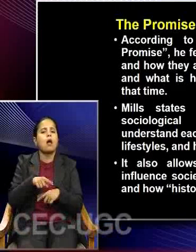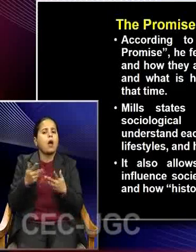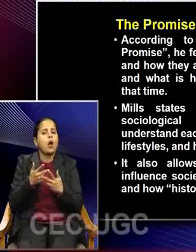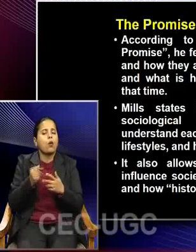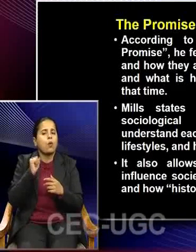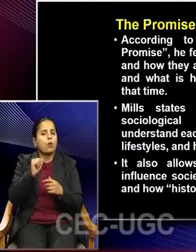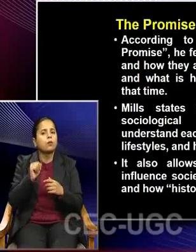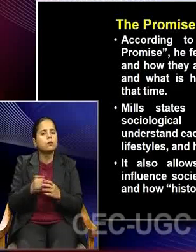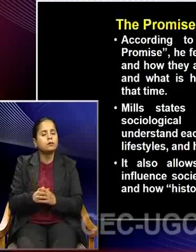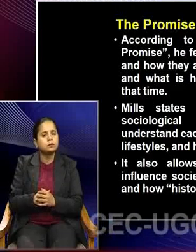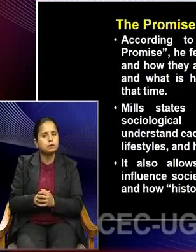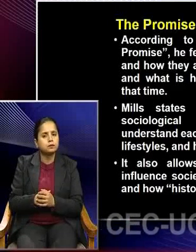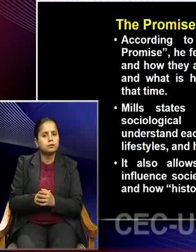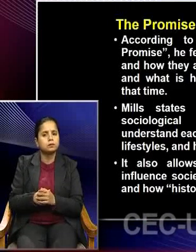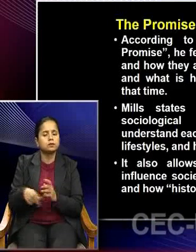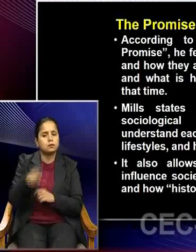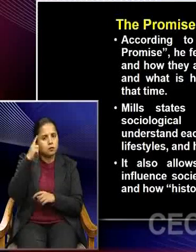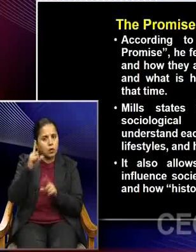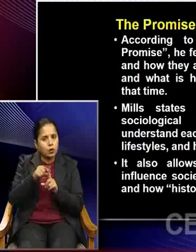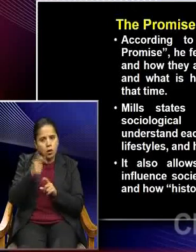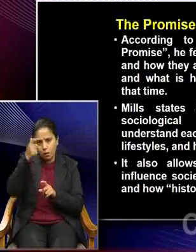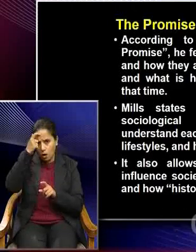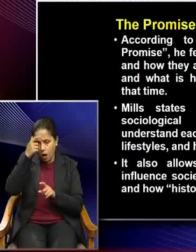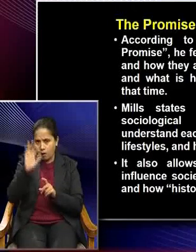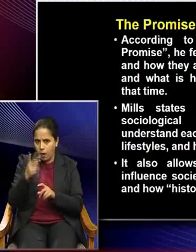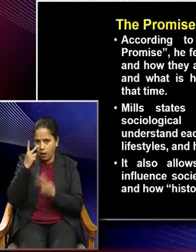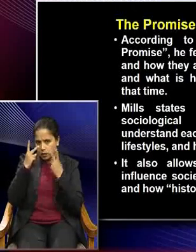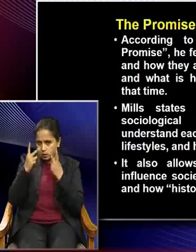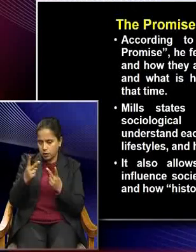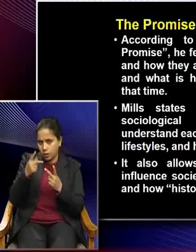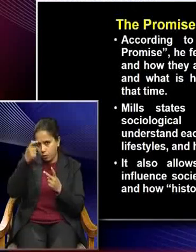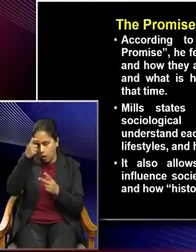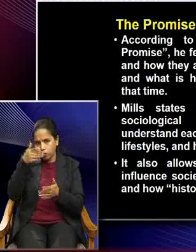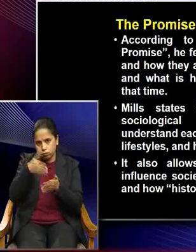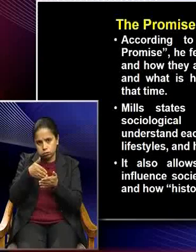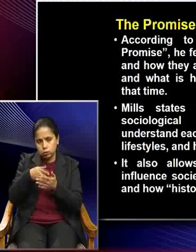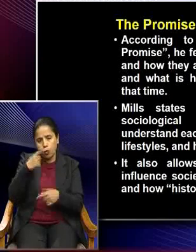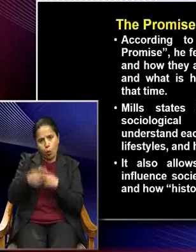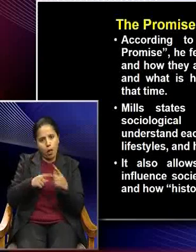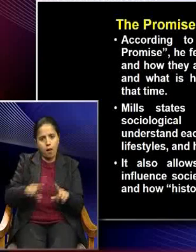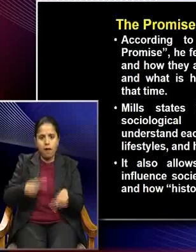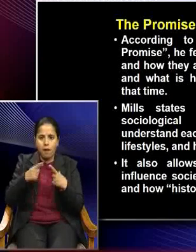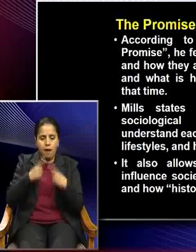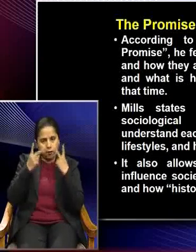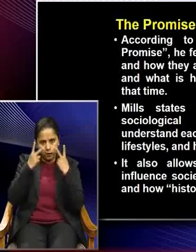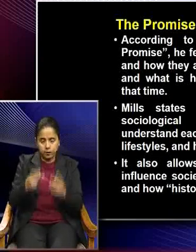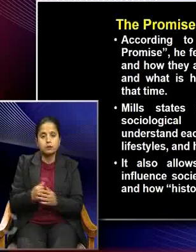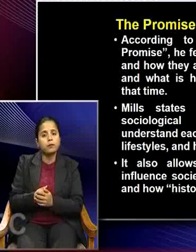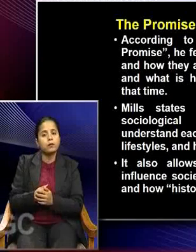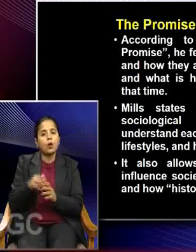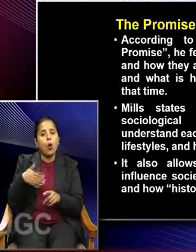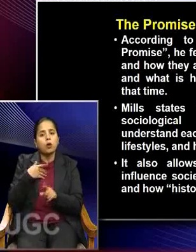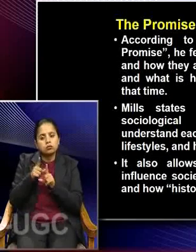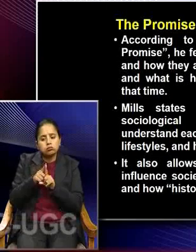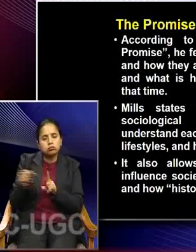you kind of take on the problem, that is issues which are in everyday life, and act